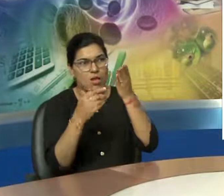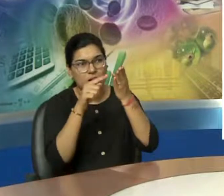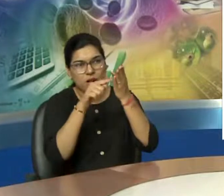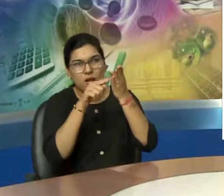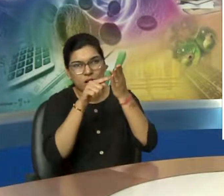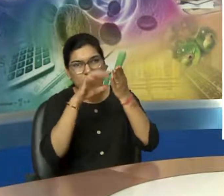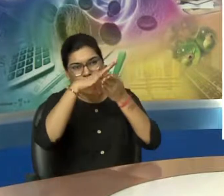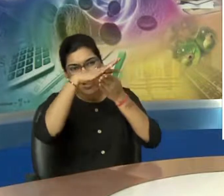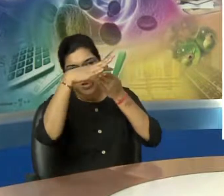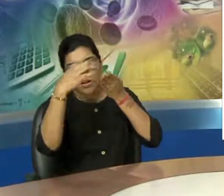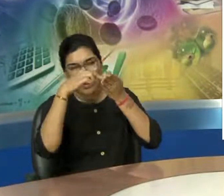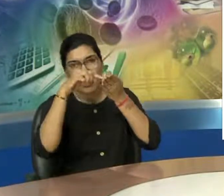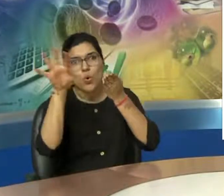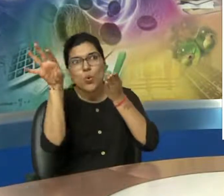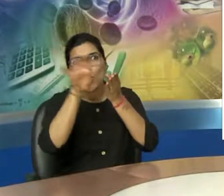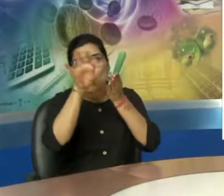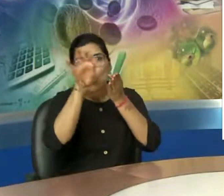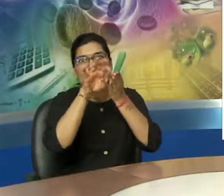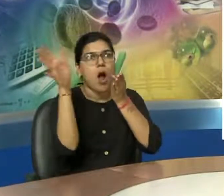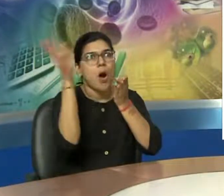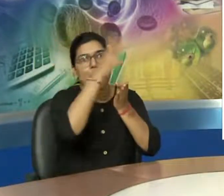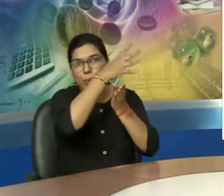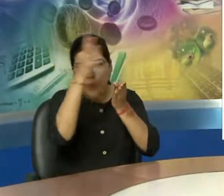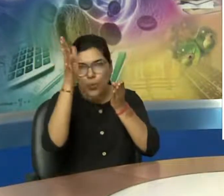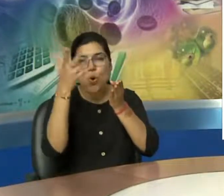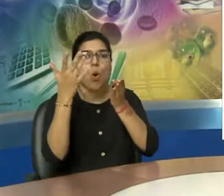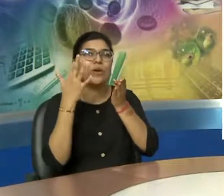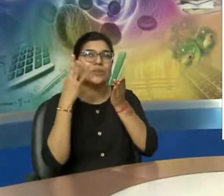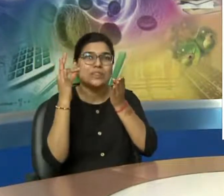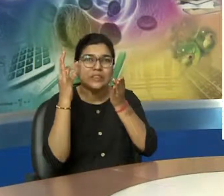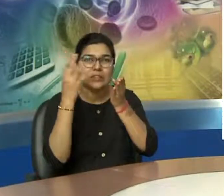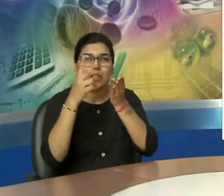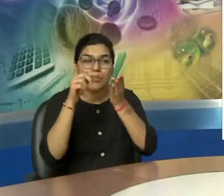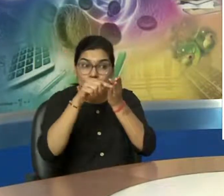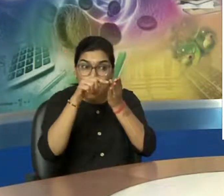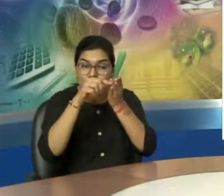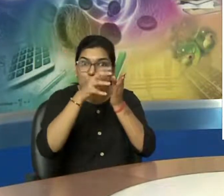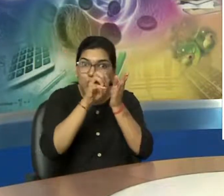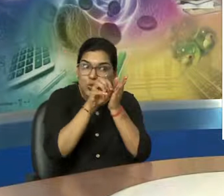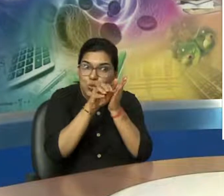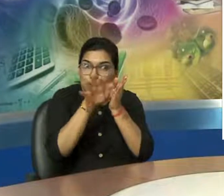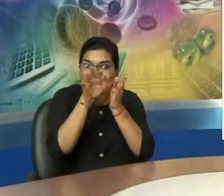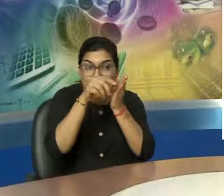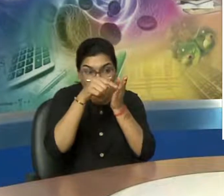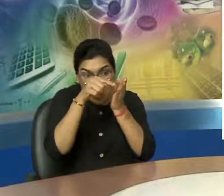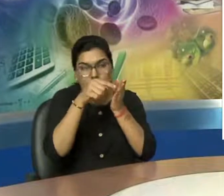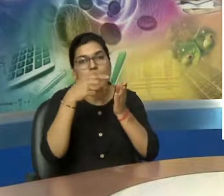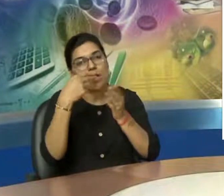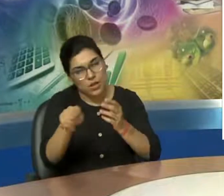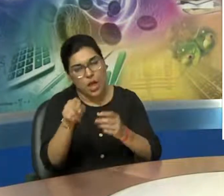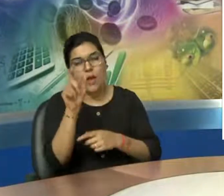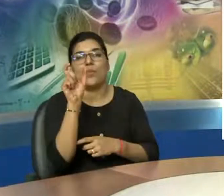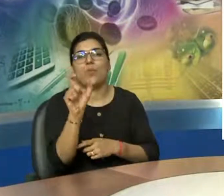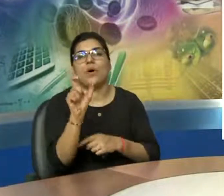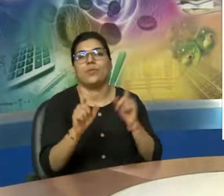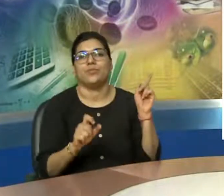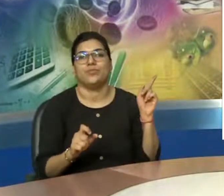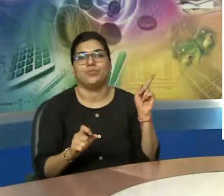within few hours those biscuits also become damped. Means they absorb